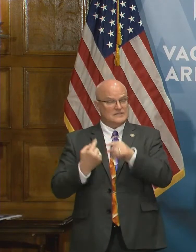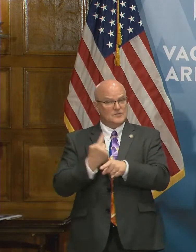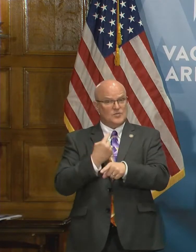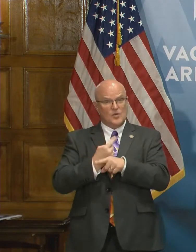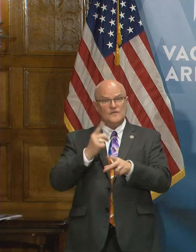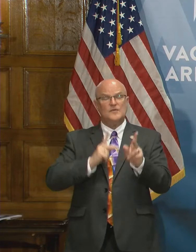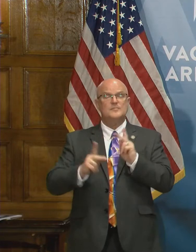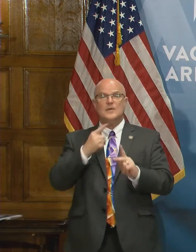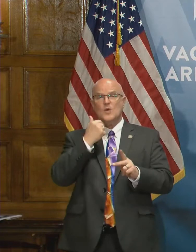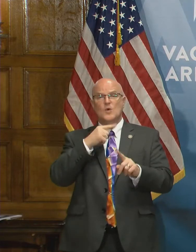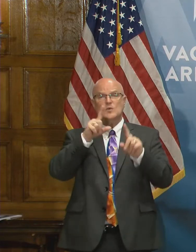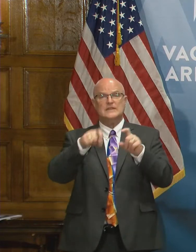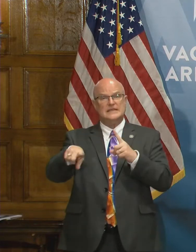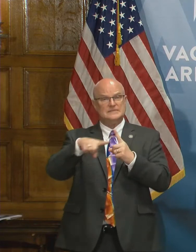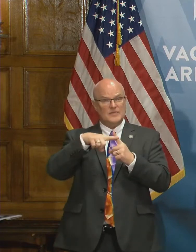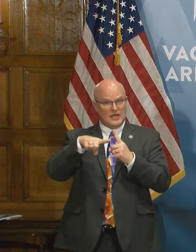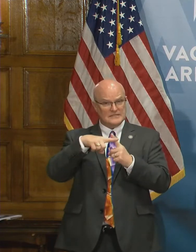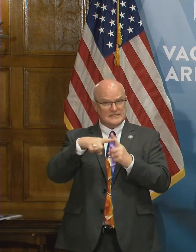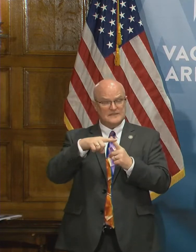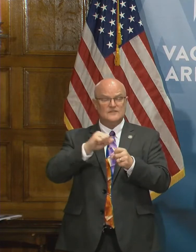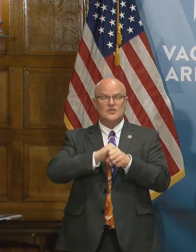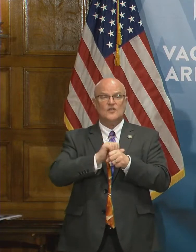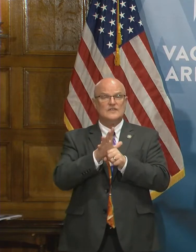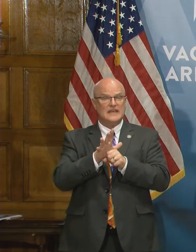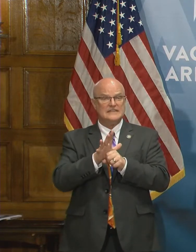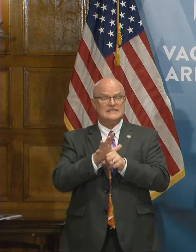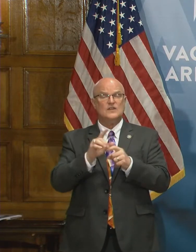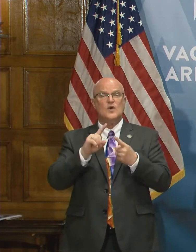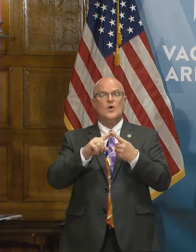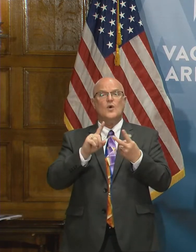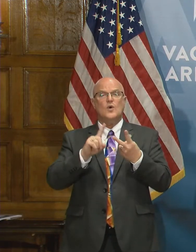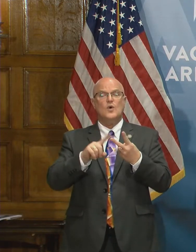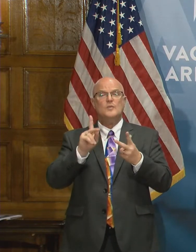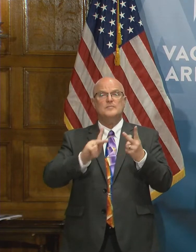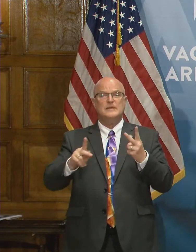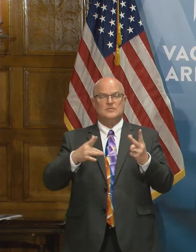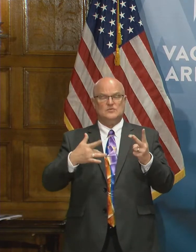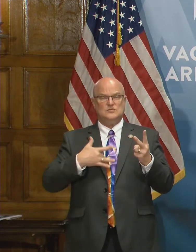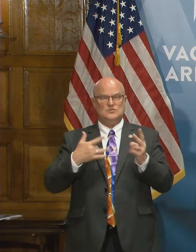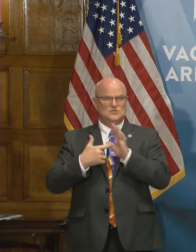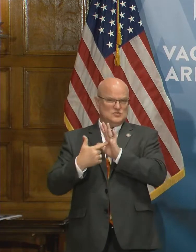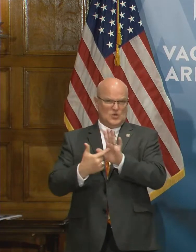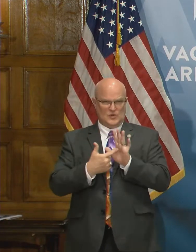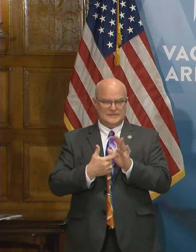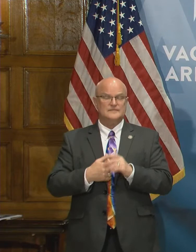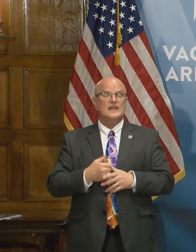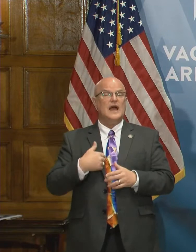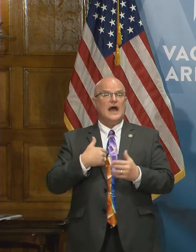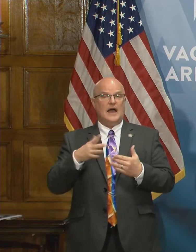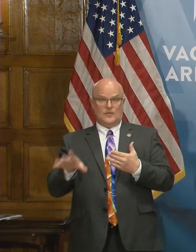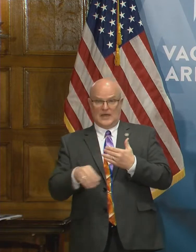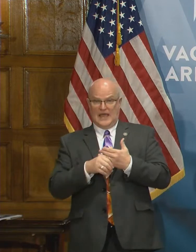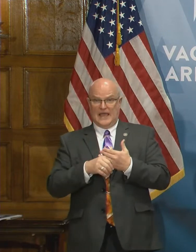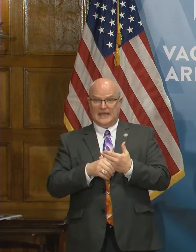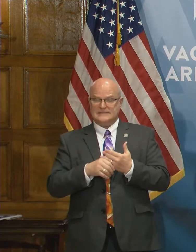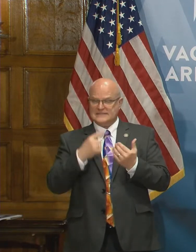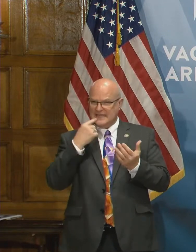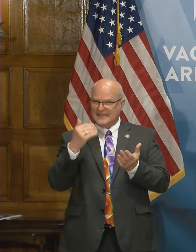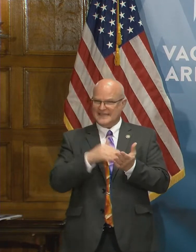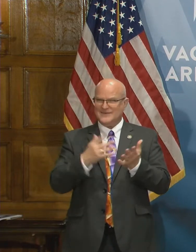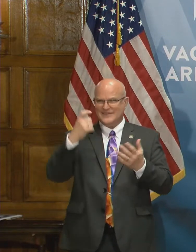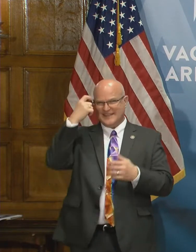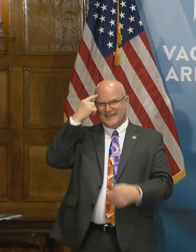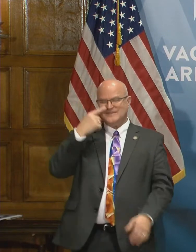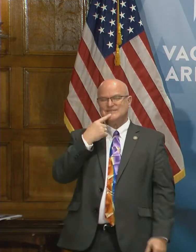appropriate for individuals who test positive for COVID-19 or for those who are symptomatic. And I would add to that, to reiterate what the